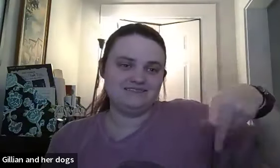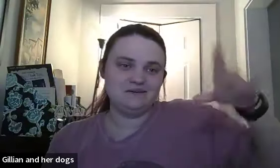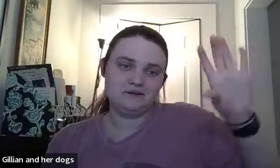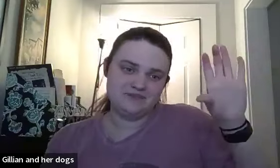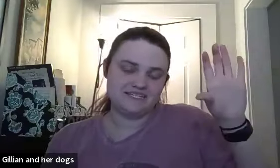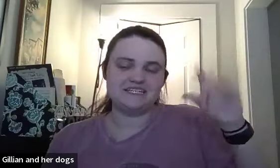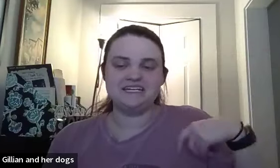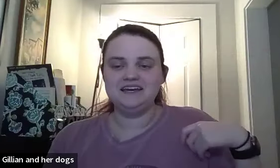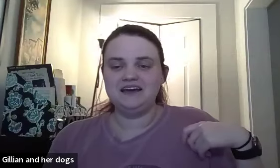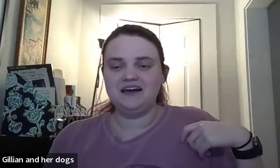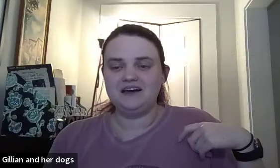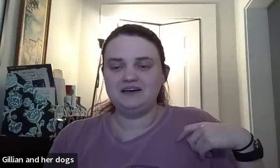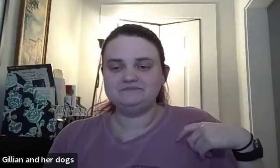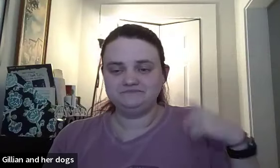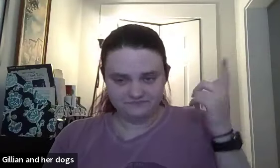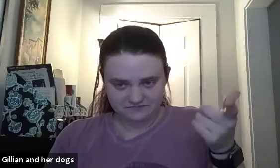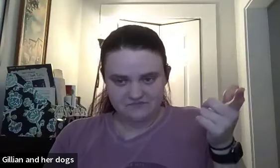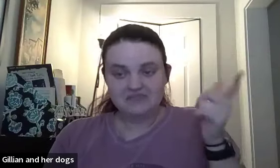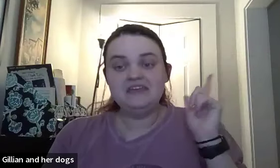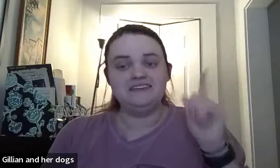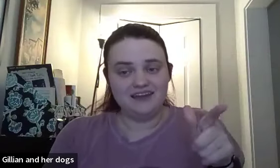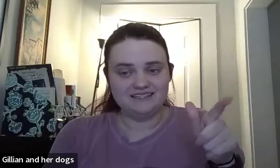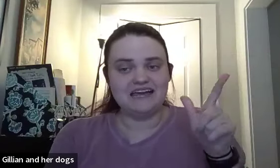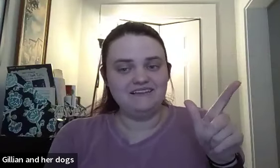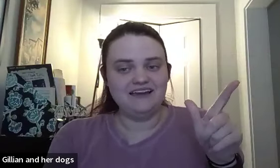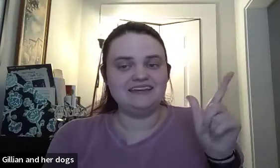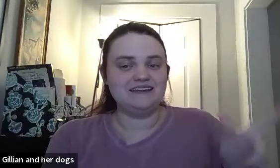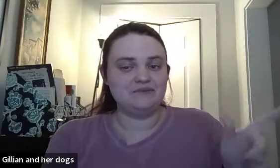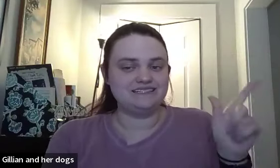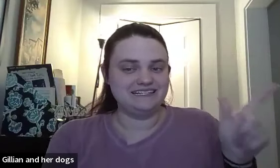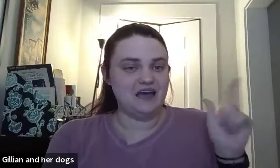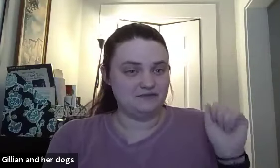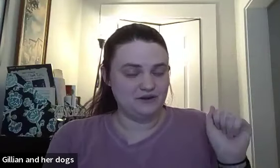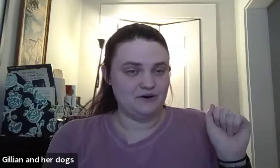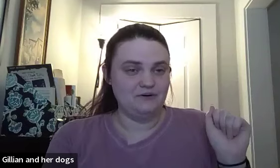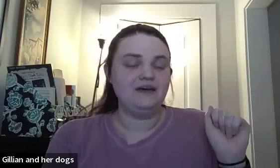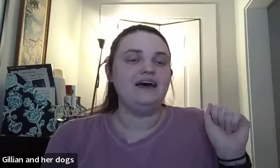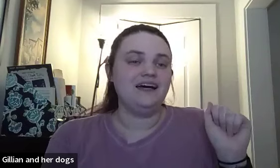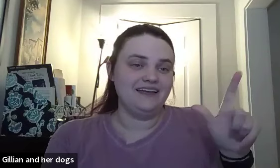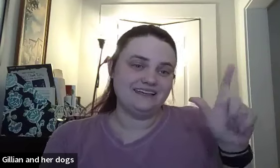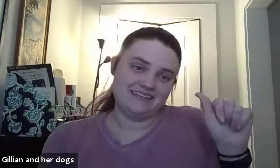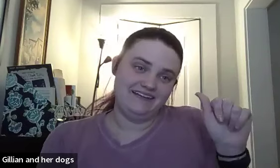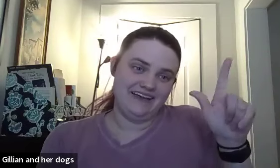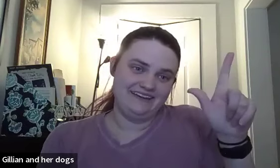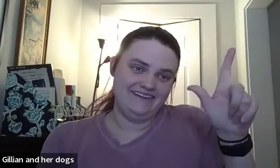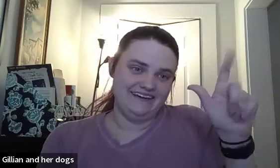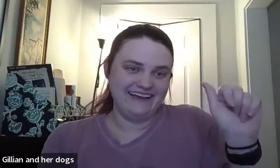PC, PC. Um, yes, LA and NYC have their own. LA is LA,